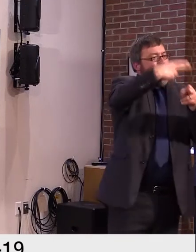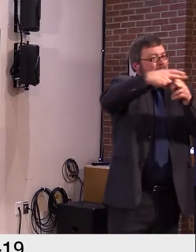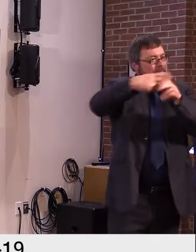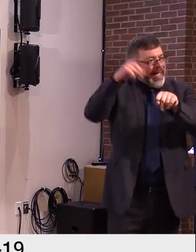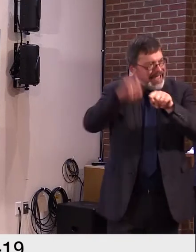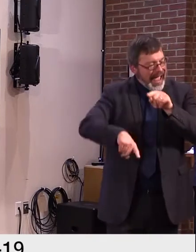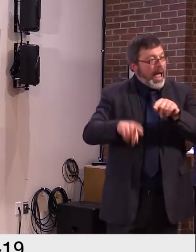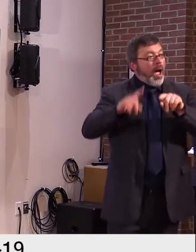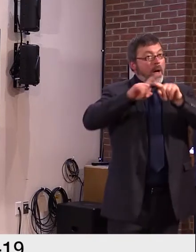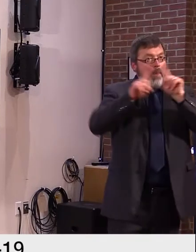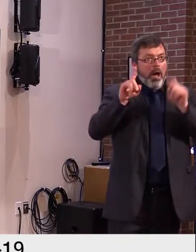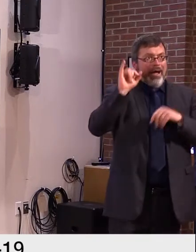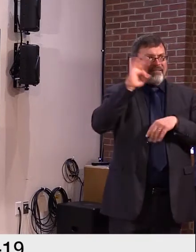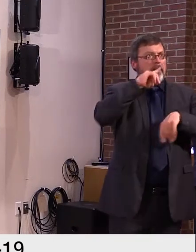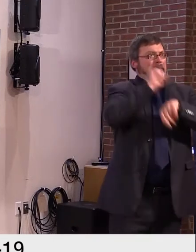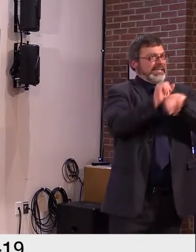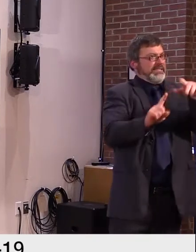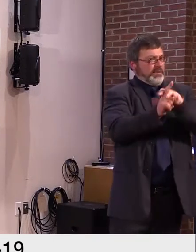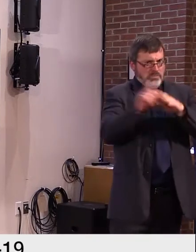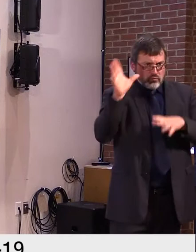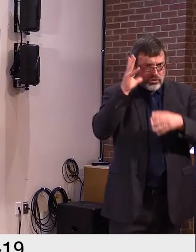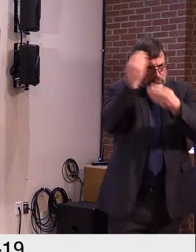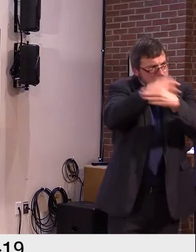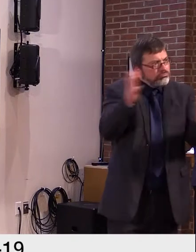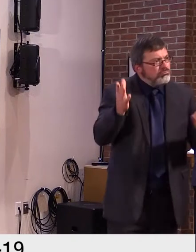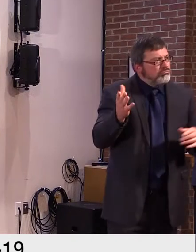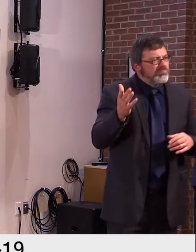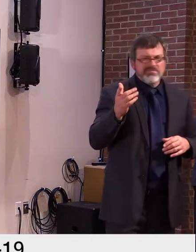you'd know? I would know, yes.